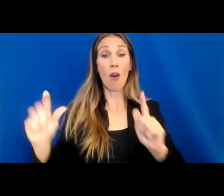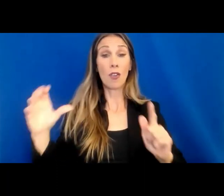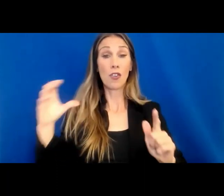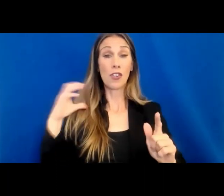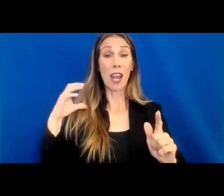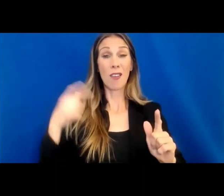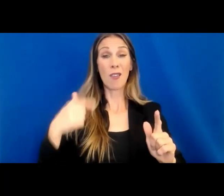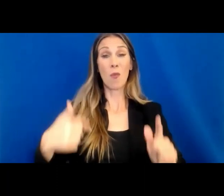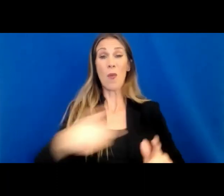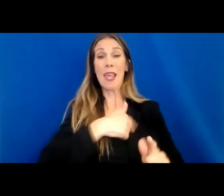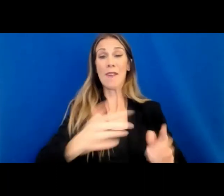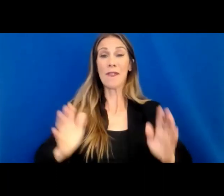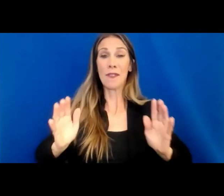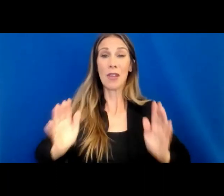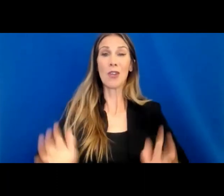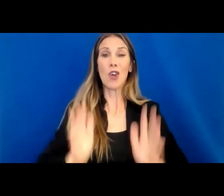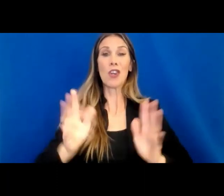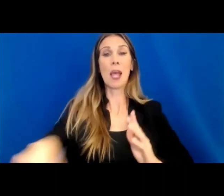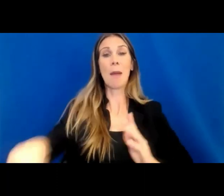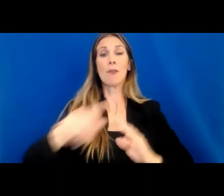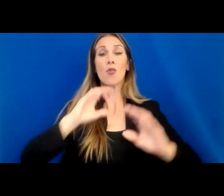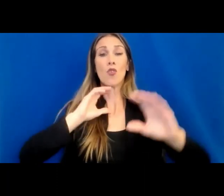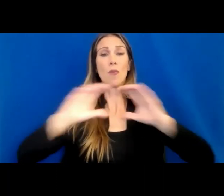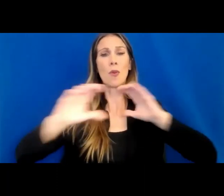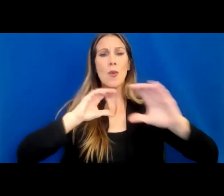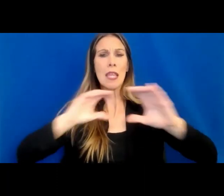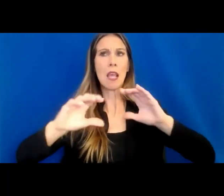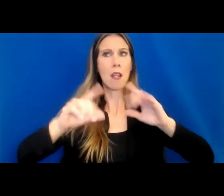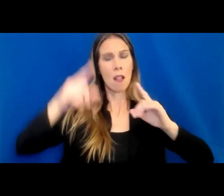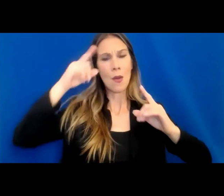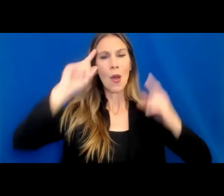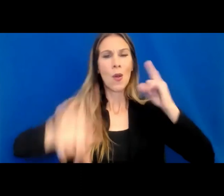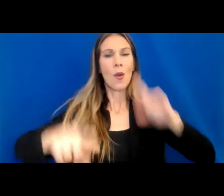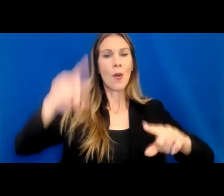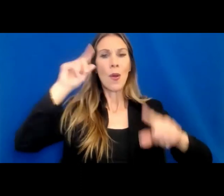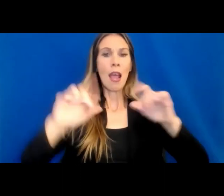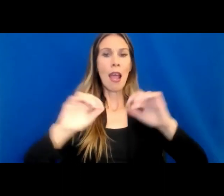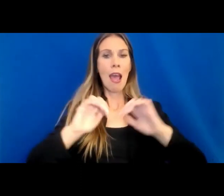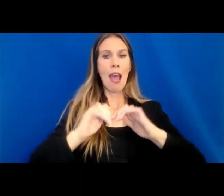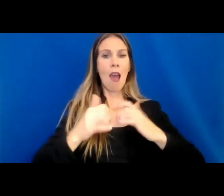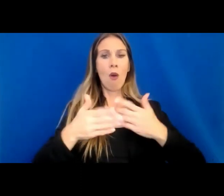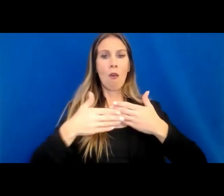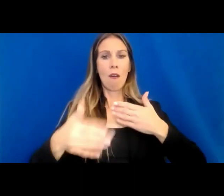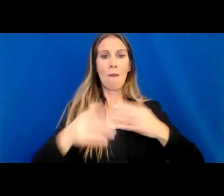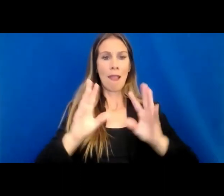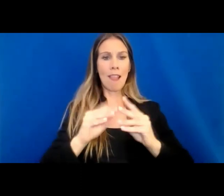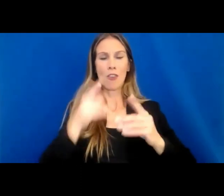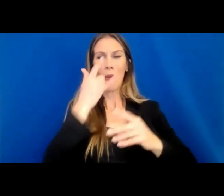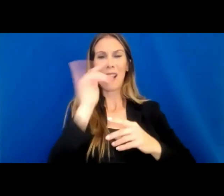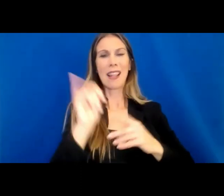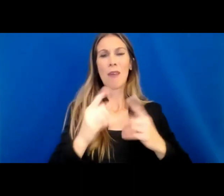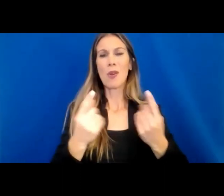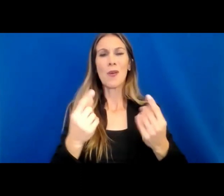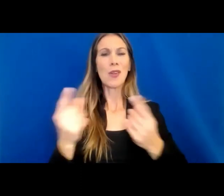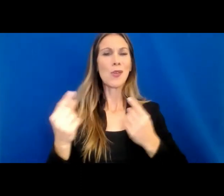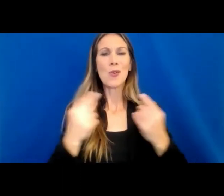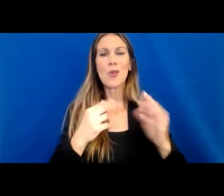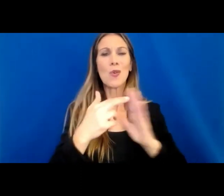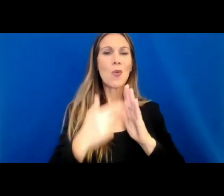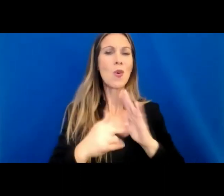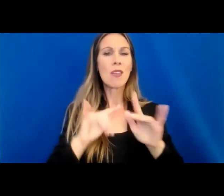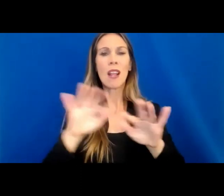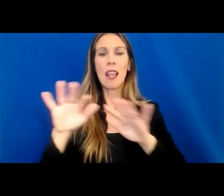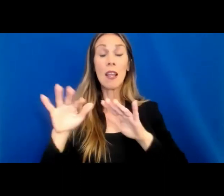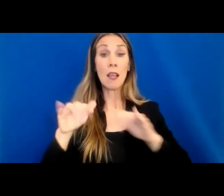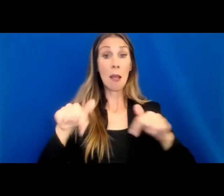communicate with those in that session about how you want it to unfold. And this motif and this technology